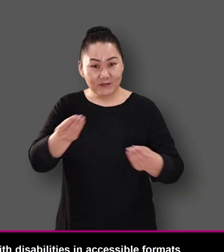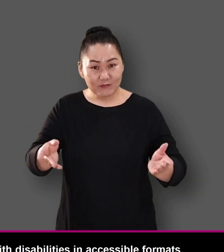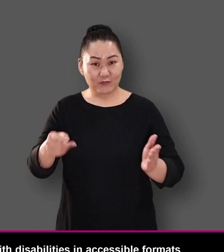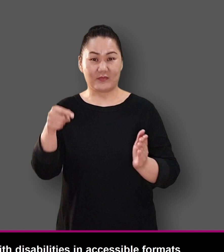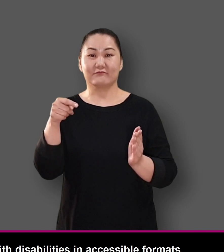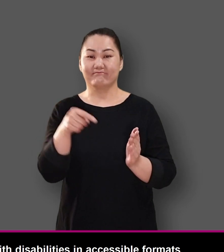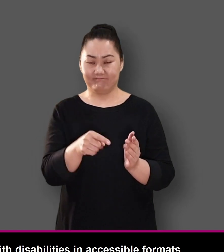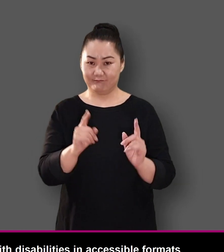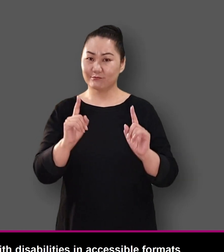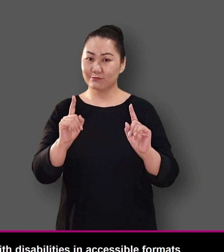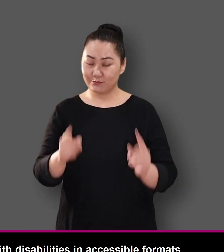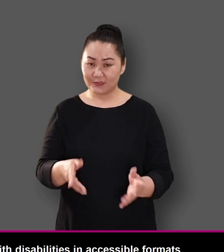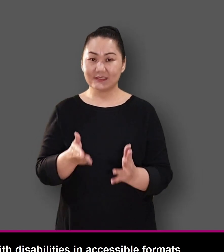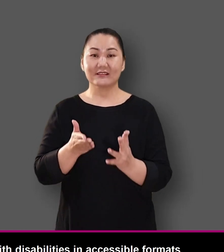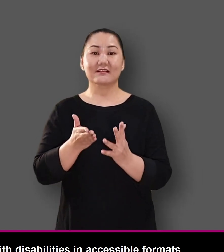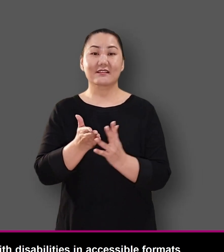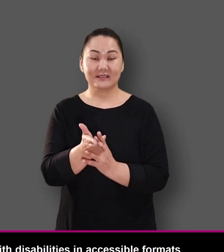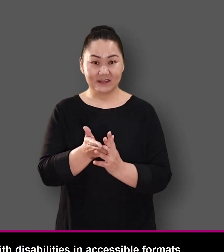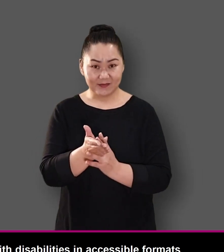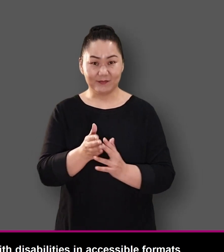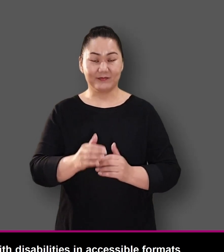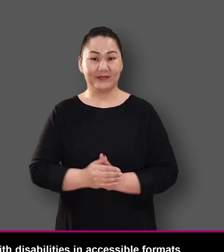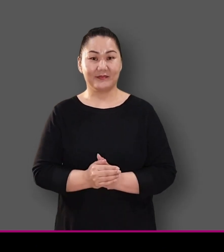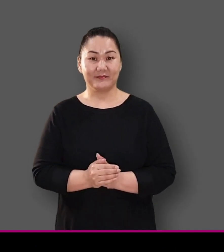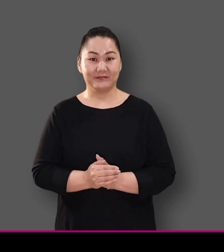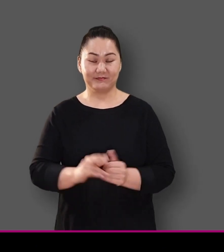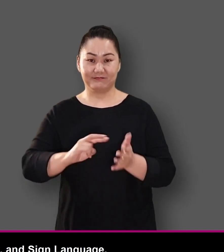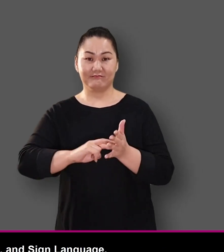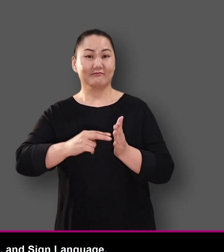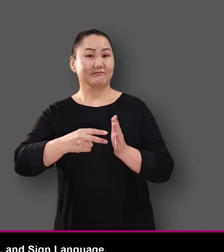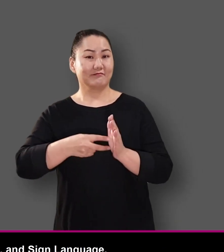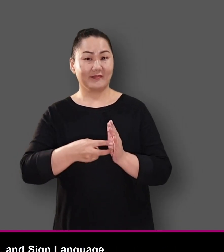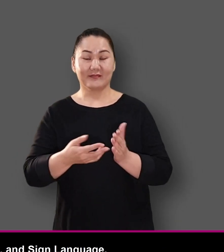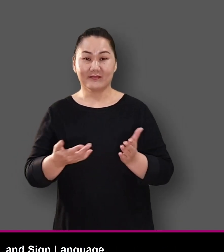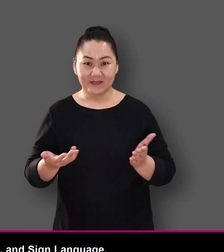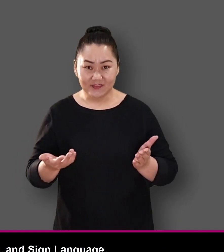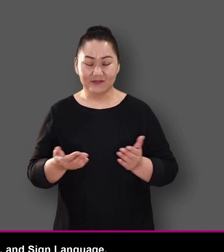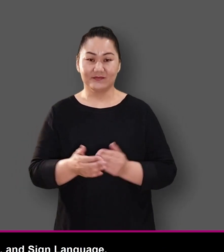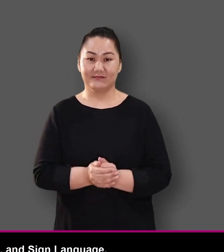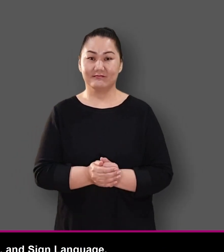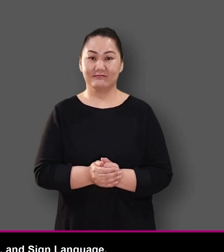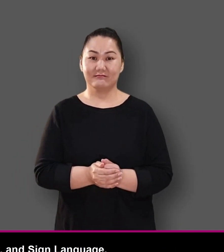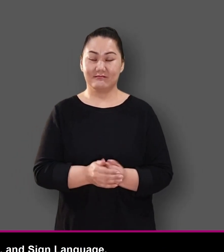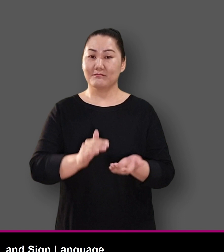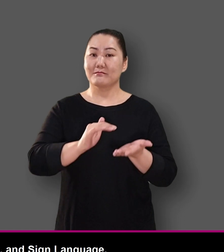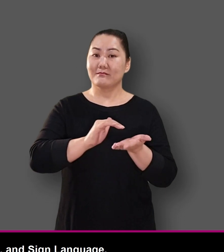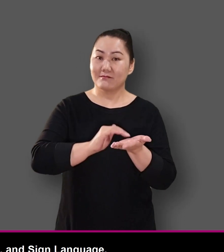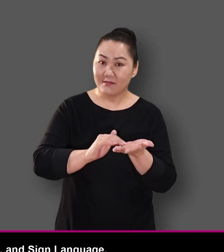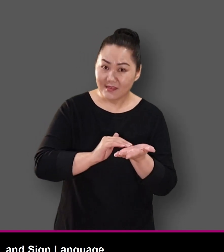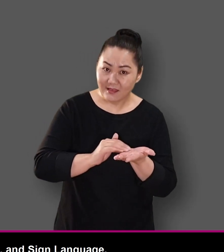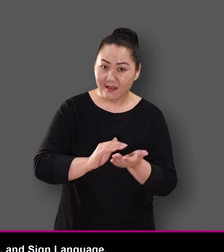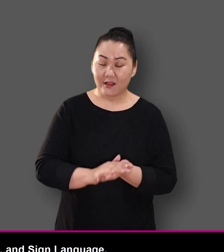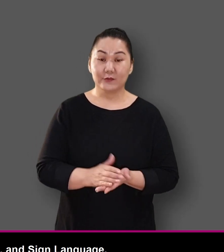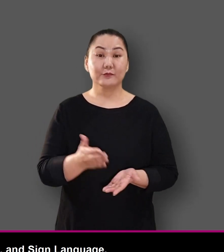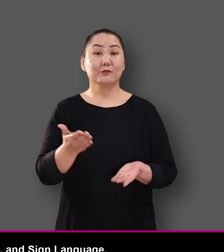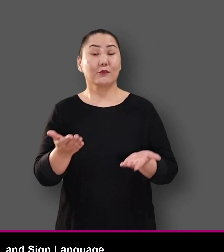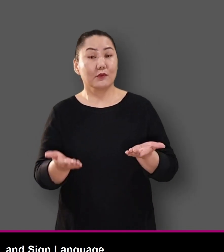information flow to persons with disabilities in accessible formats. In Braille,